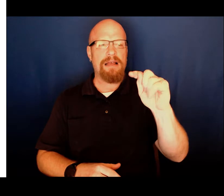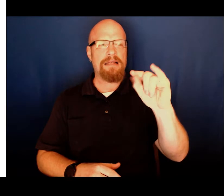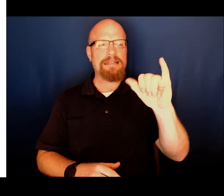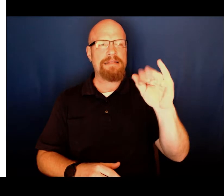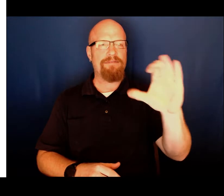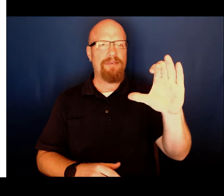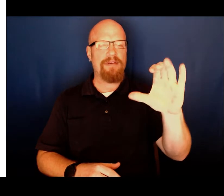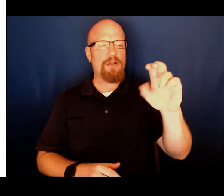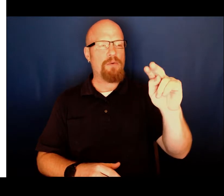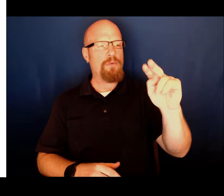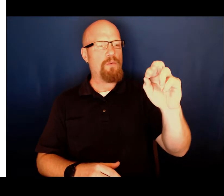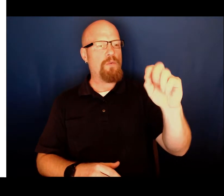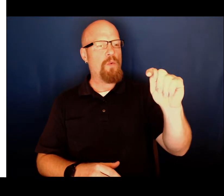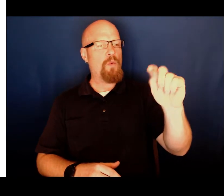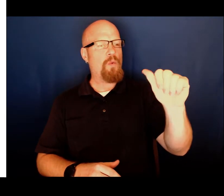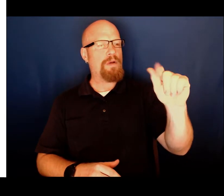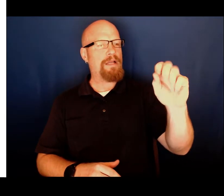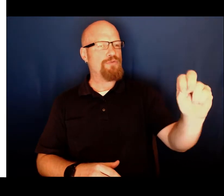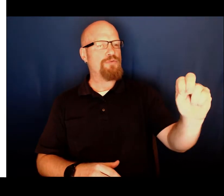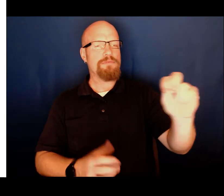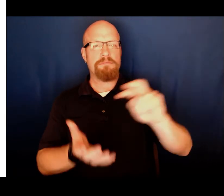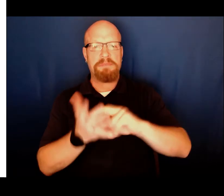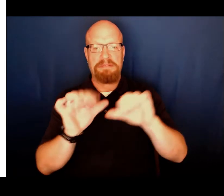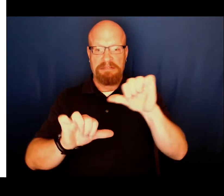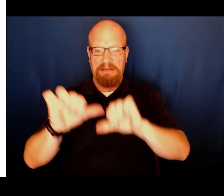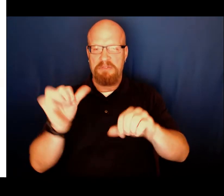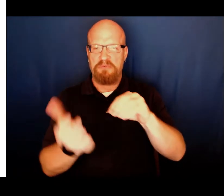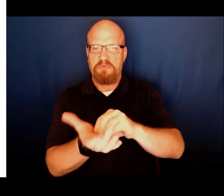Now we're going to talk about scientific notation.